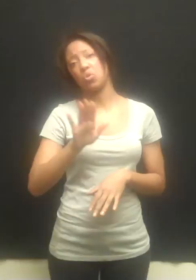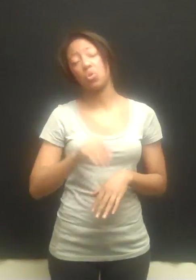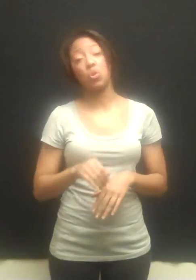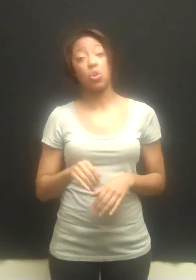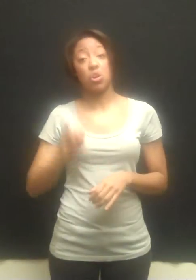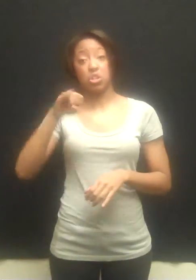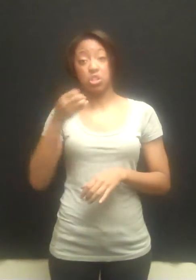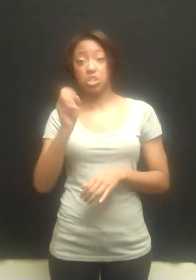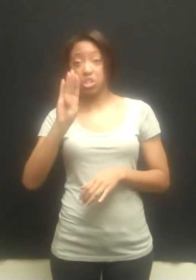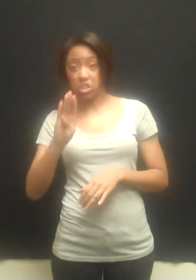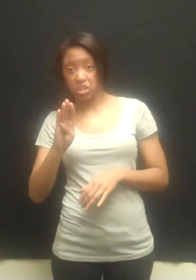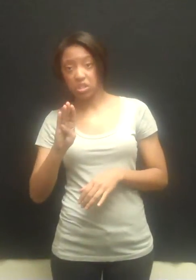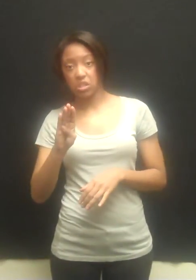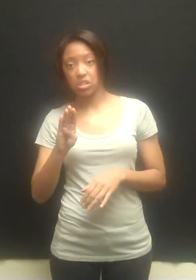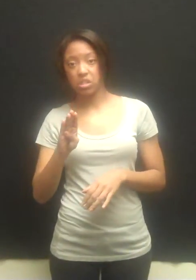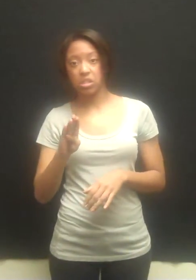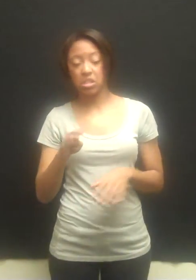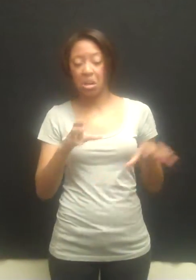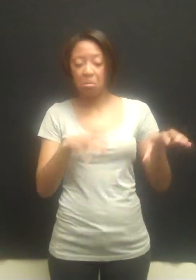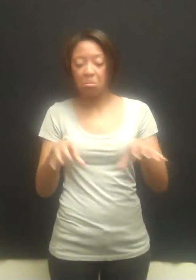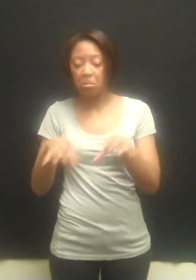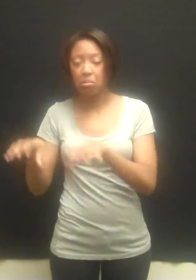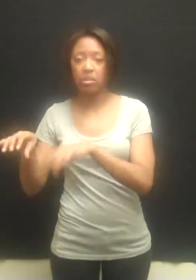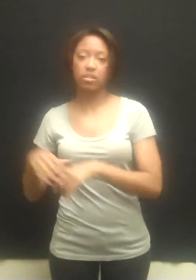First, you have to consider what type of duties it entails.